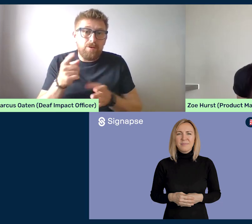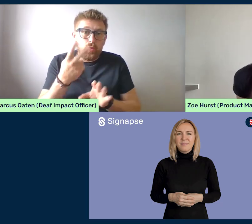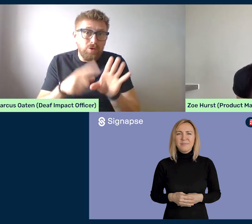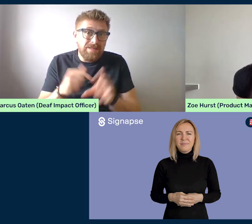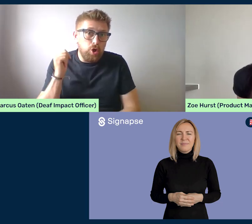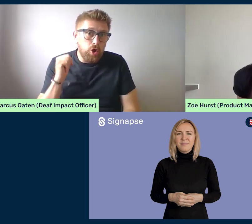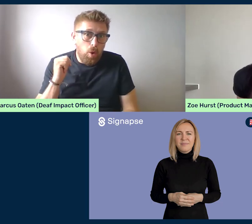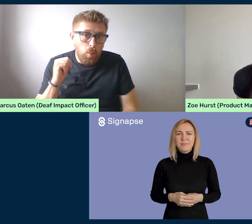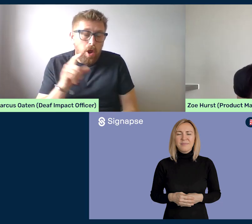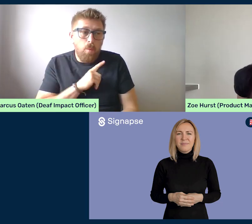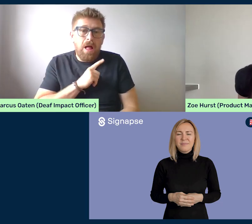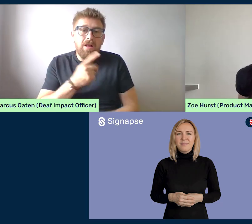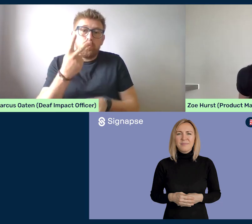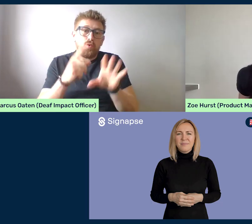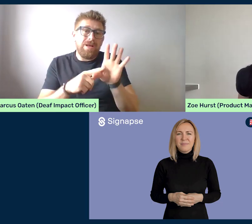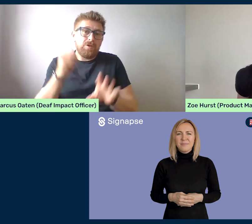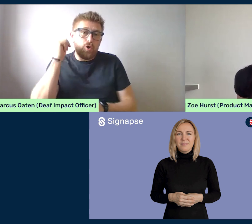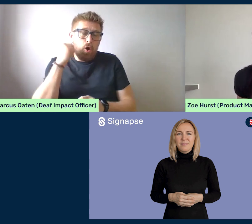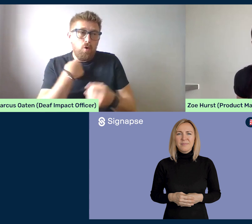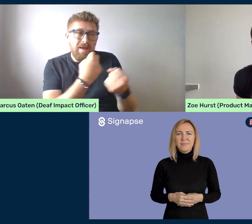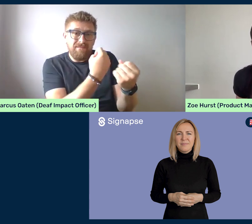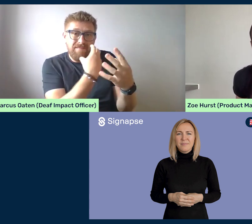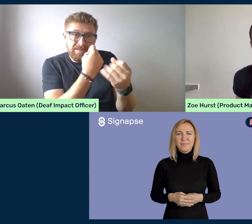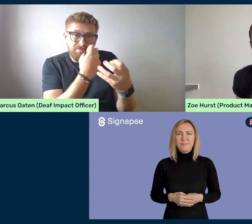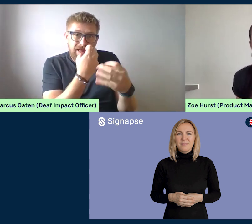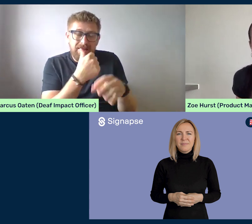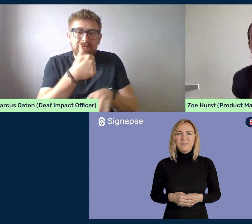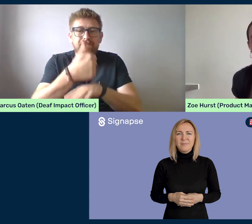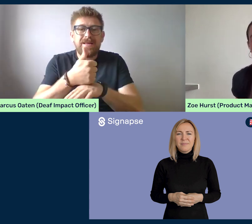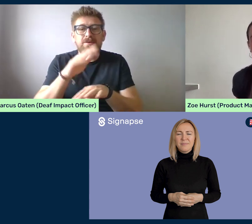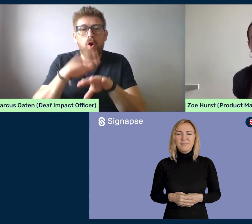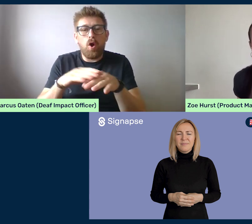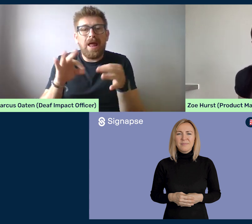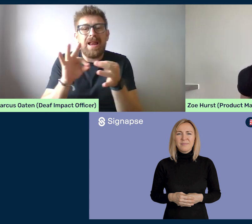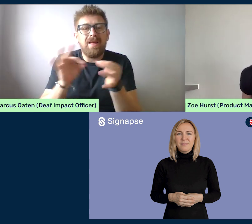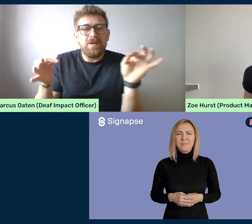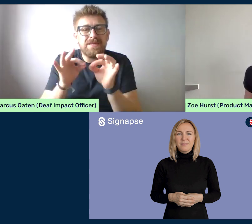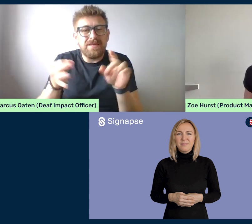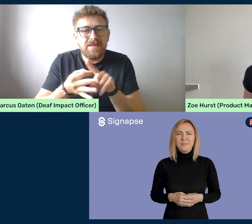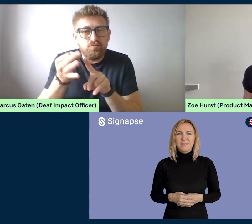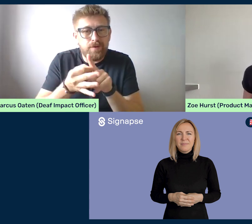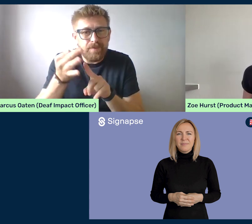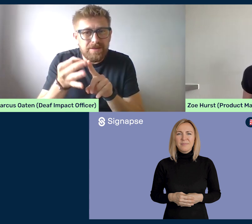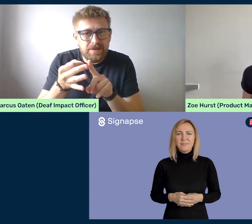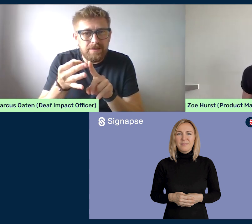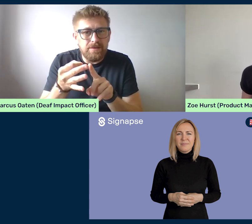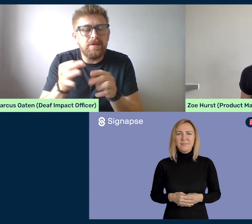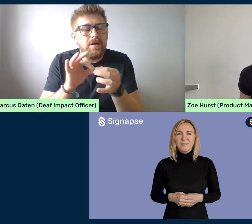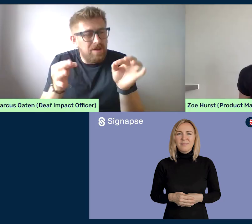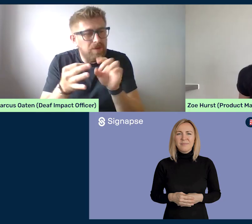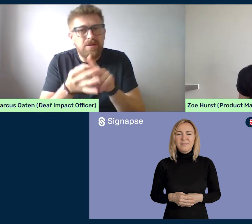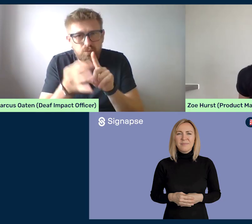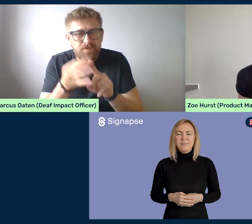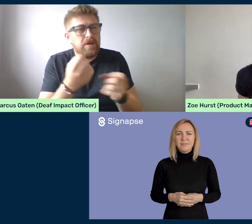Yeah, I think it's really interesting, again, comparing to 2 years ago. Back Mhm. then, we had feedback more